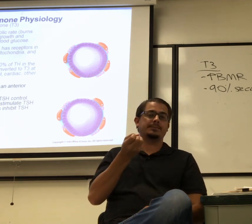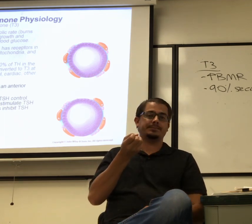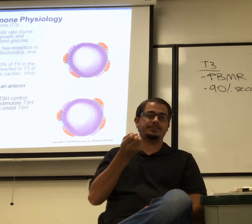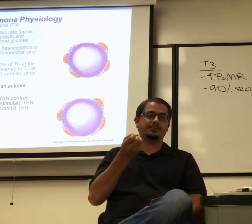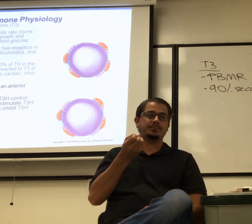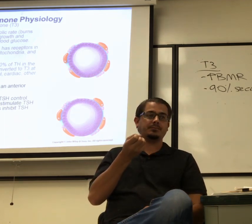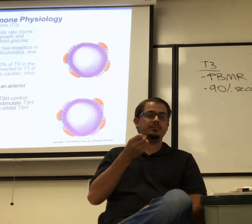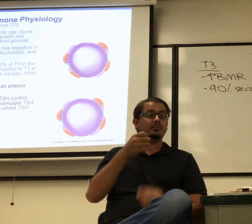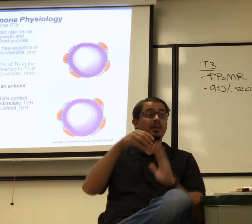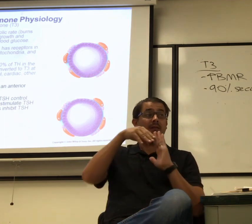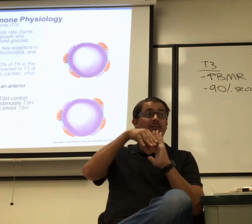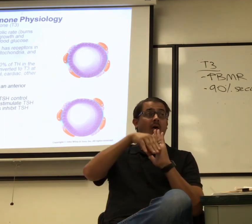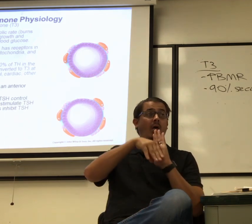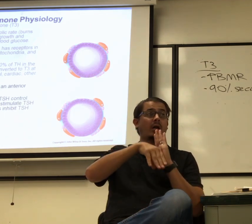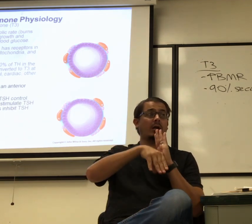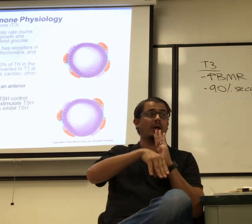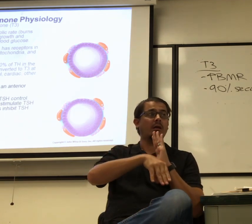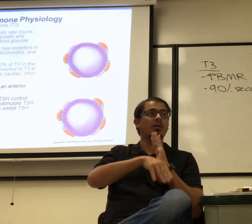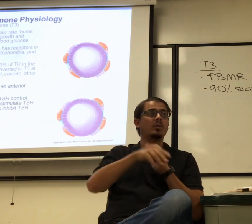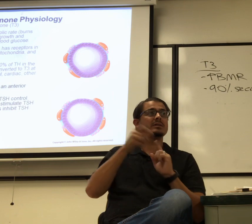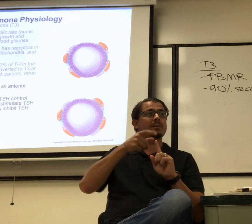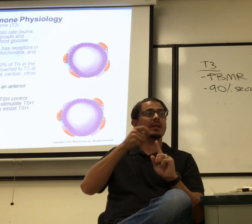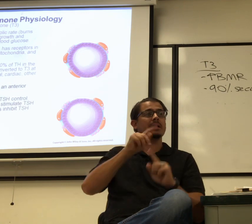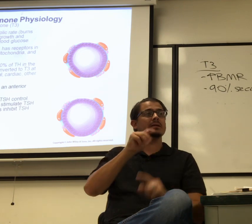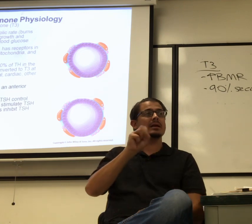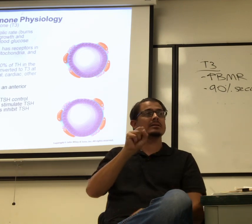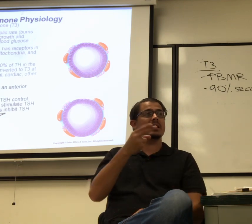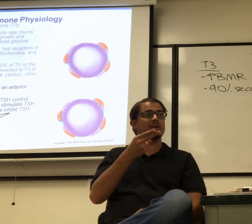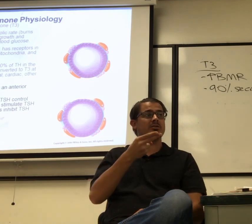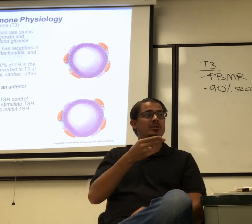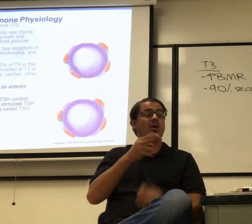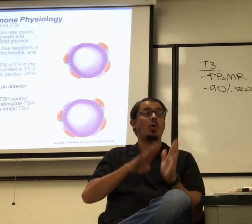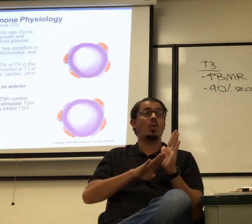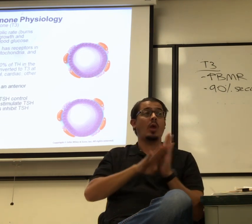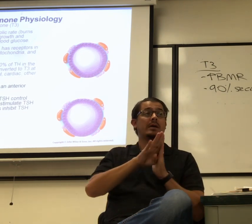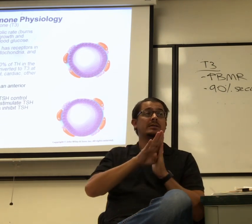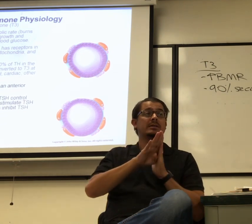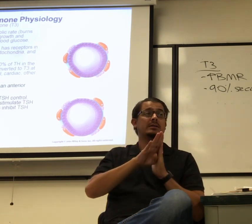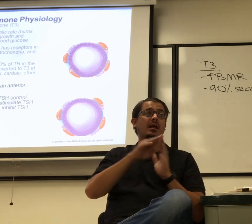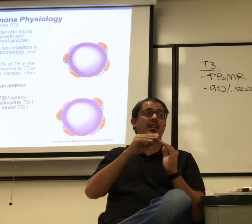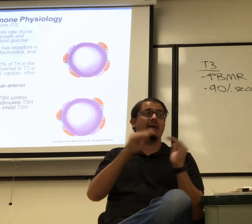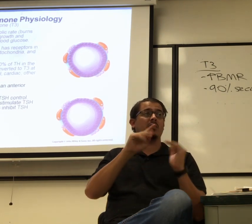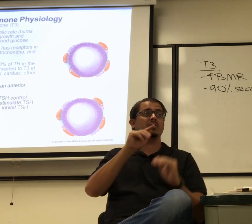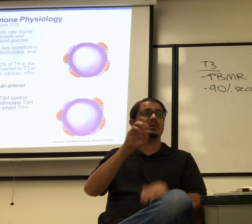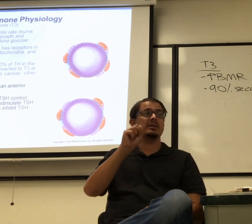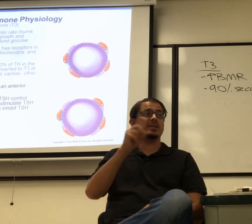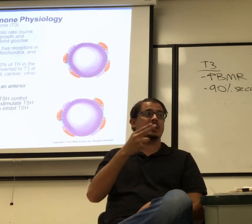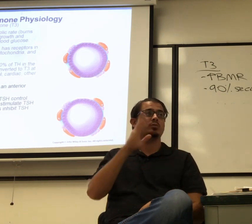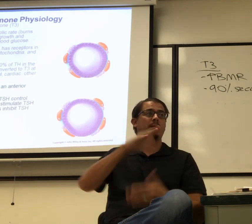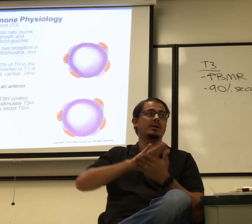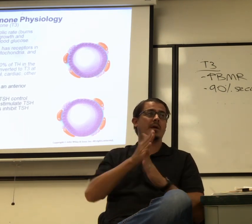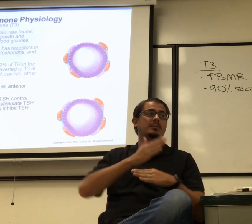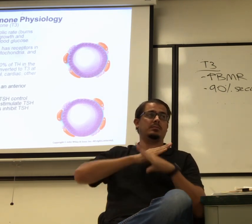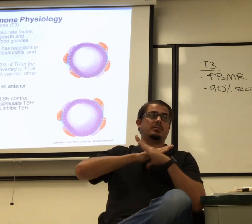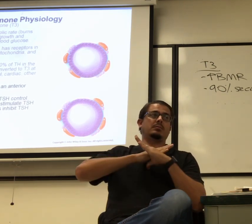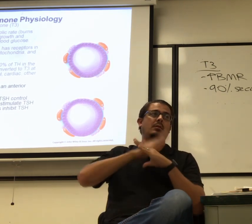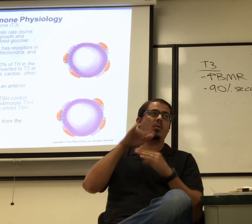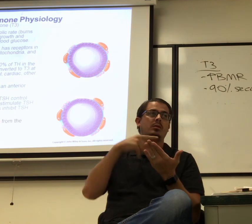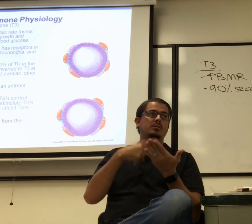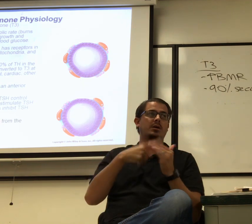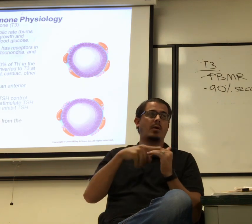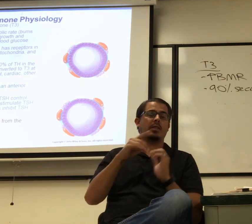and TSH would stimulate the thyroid. And then, so falling levels would stimulate TSH